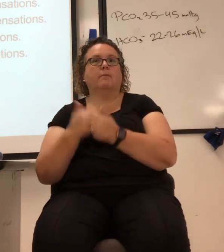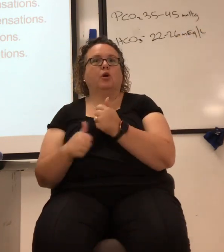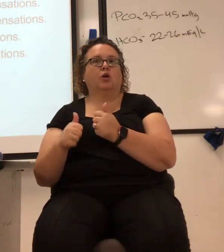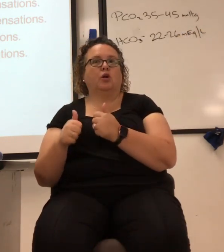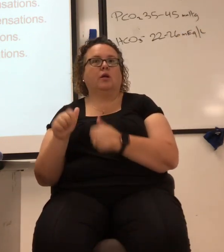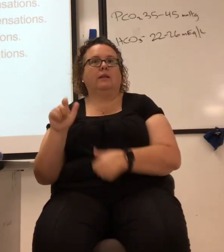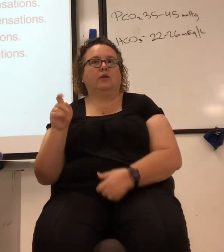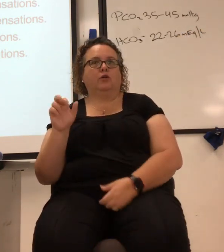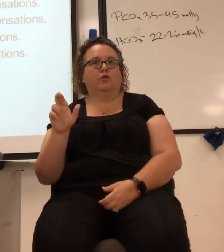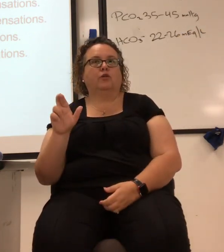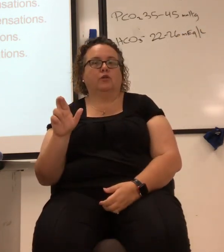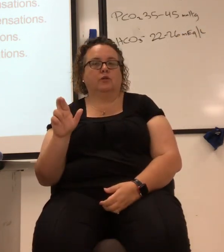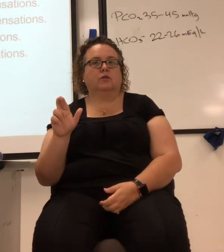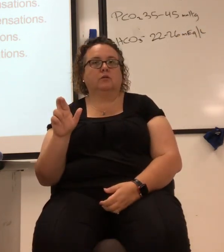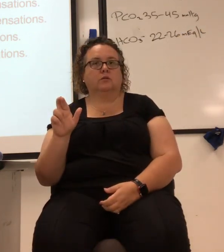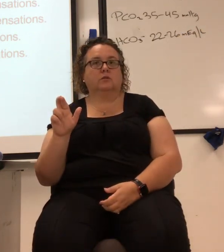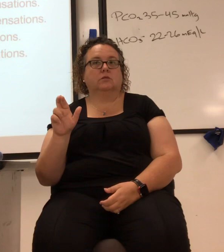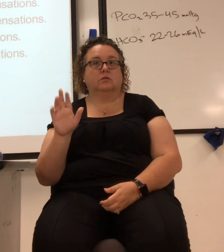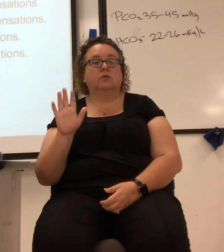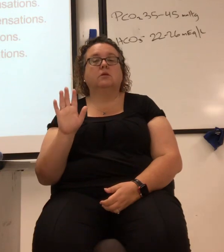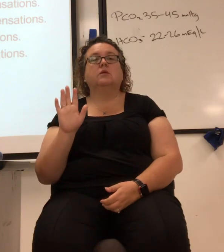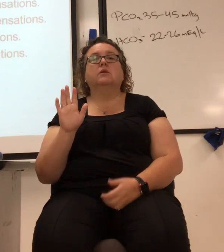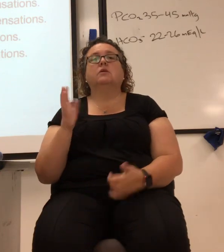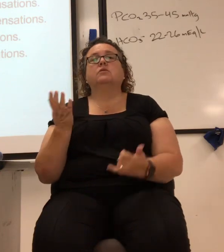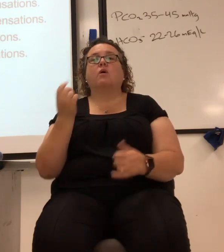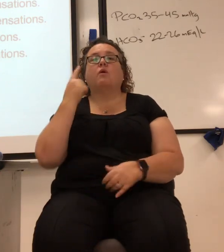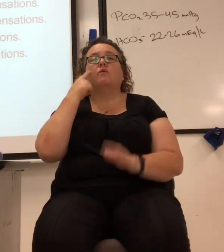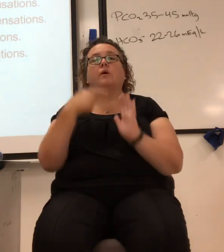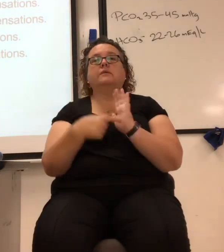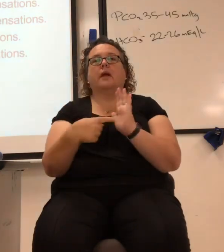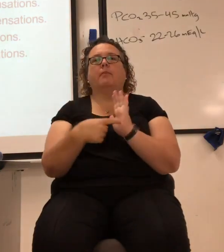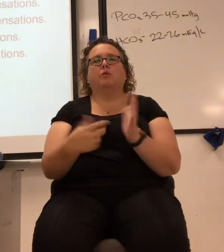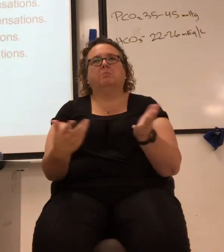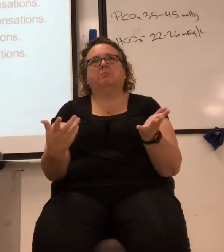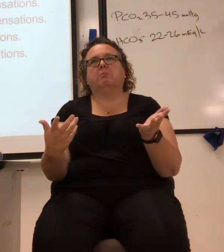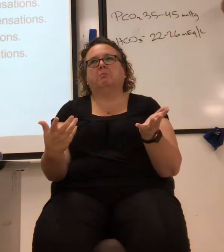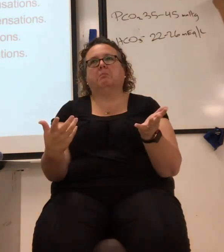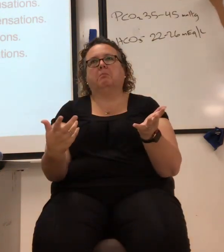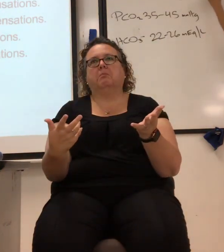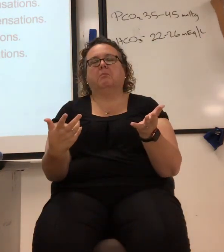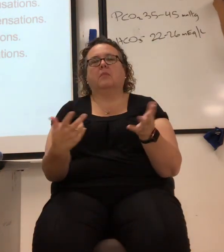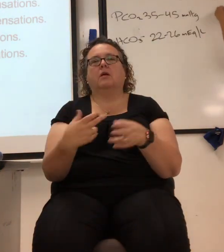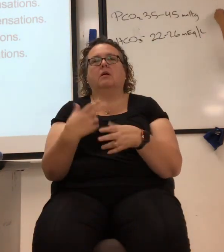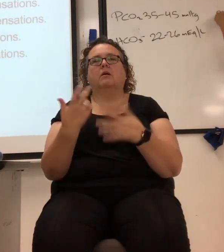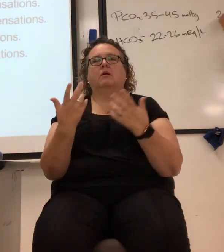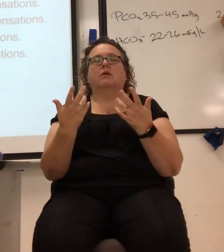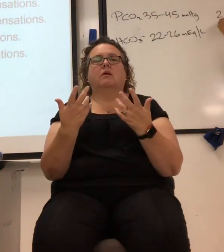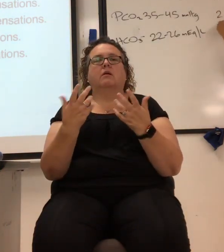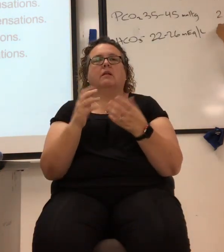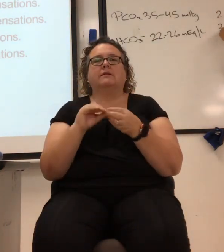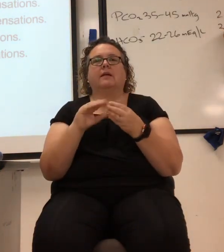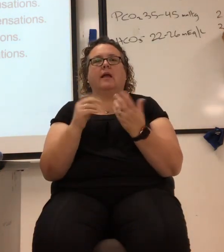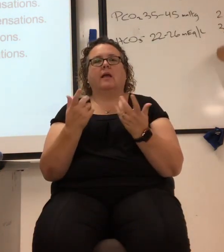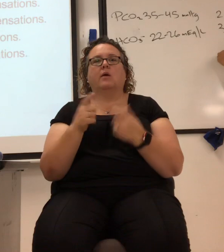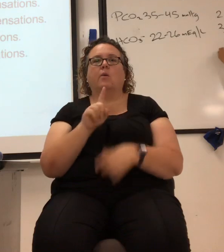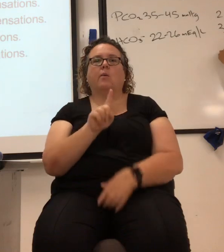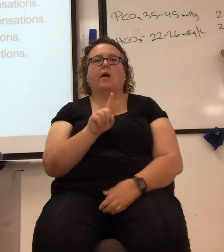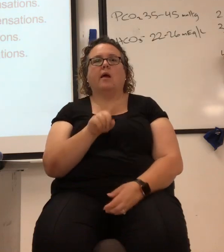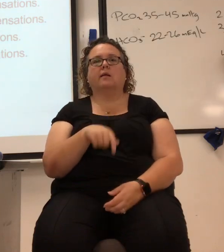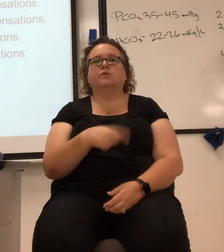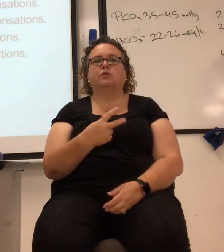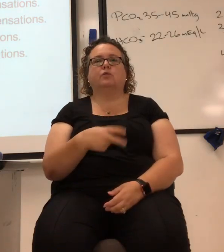And the units are millimeters of mercury. It's the partial pressure in the blood. And I